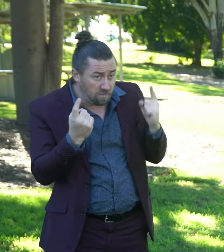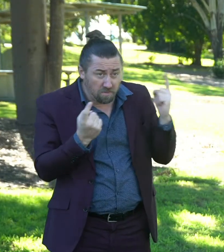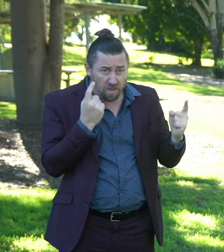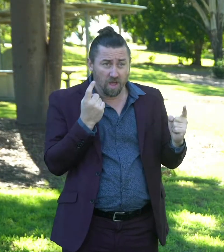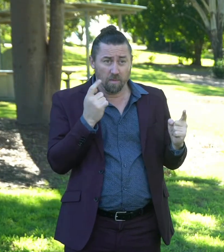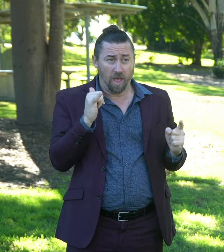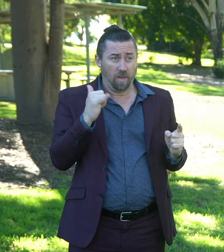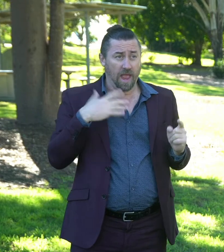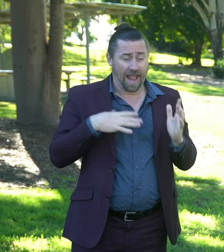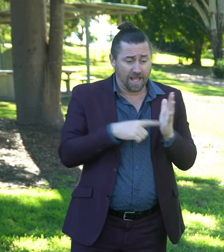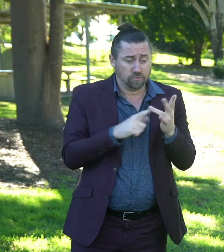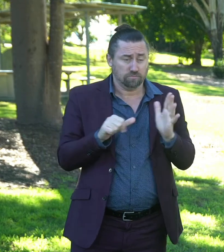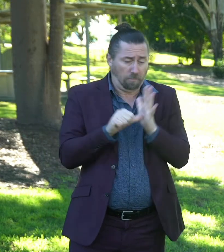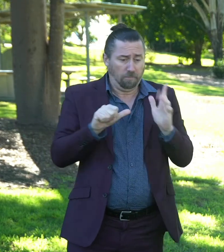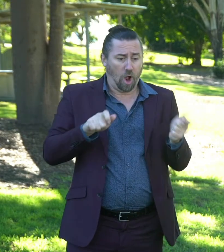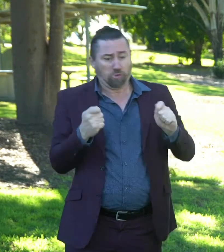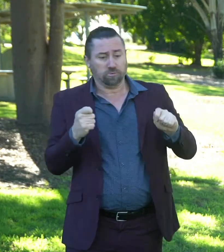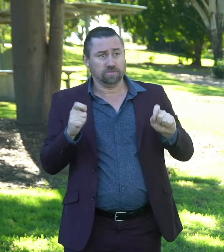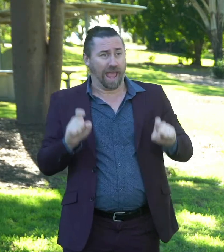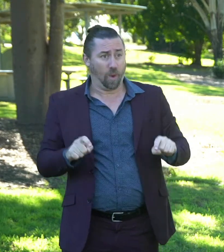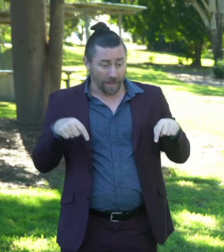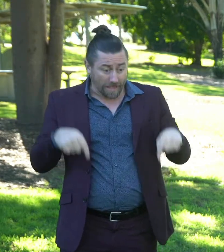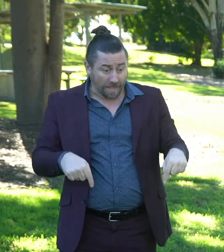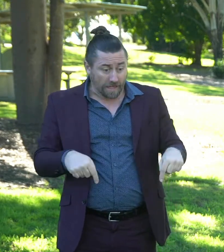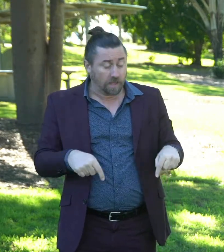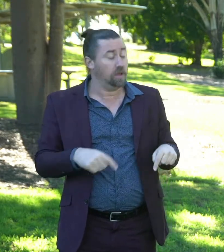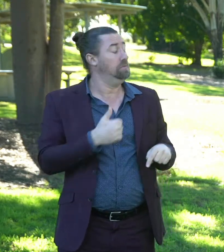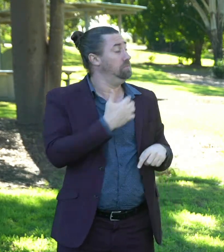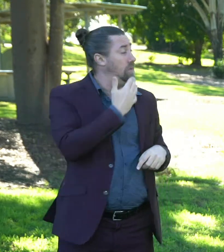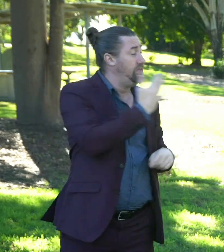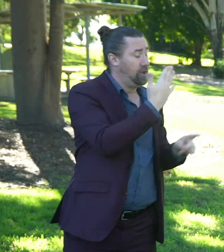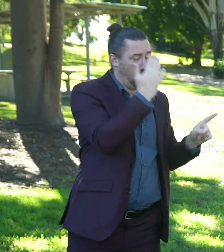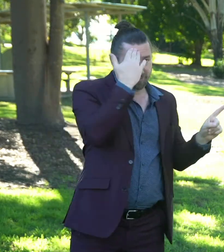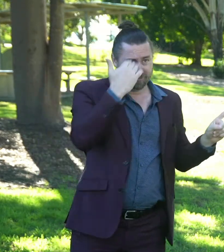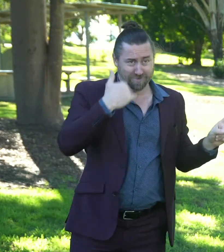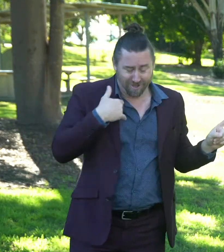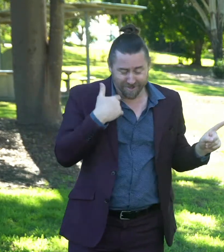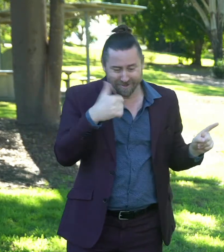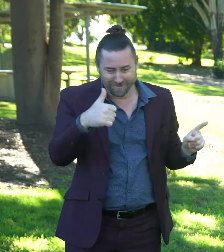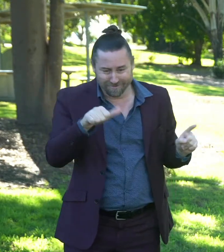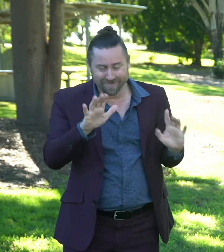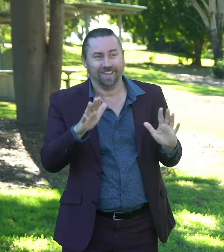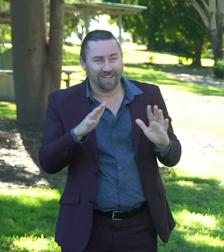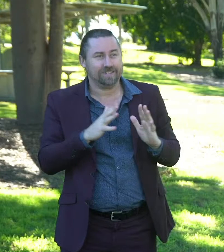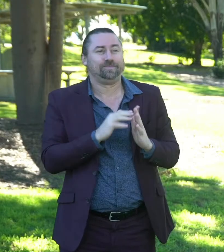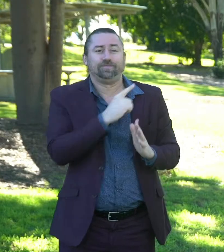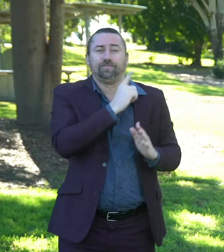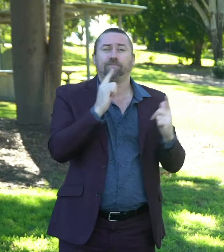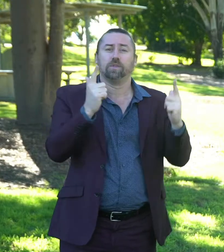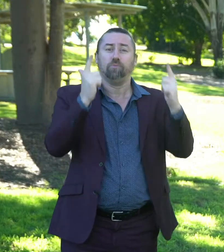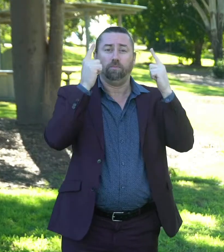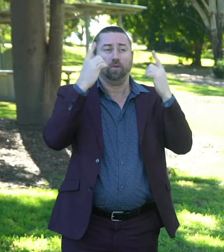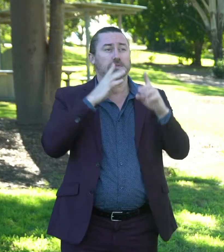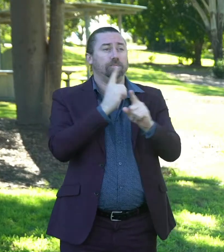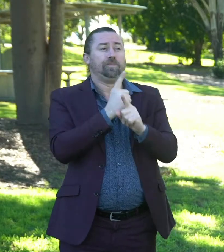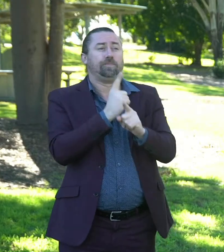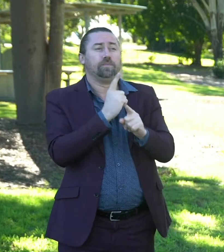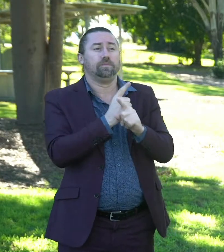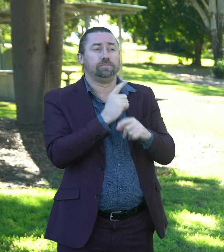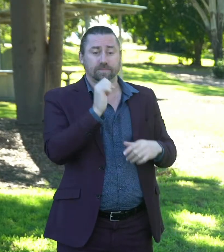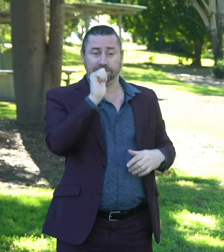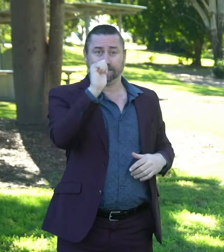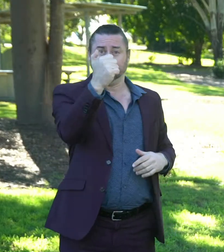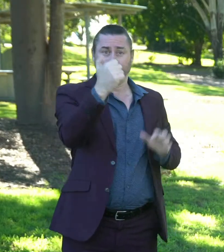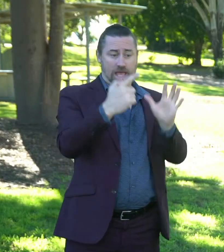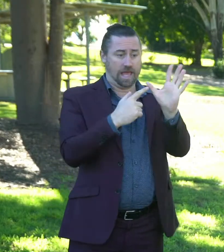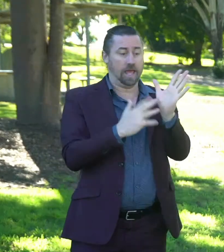might be a short, sharp lockdown? Right, so thank you for reminding me. So as you heard from the Premier, at 6 a.m.